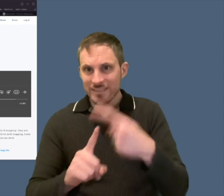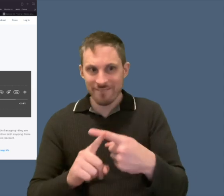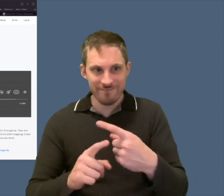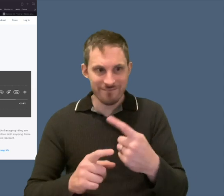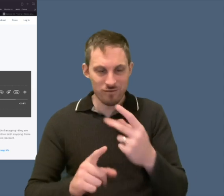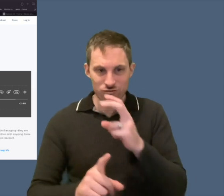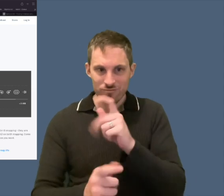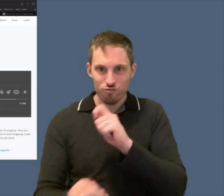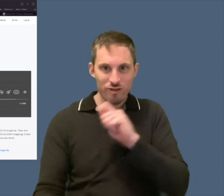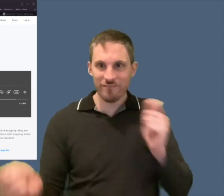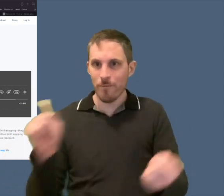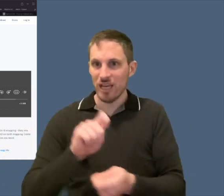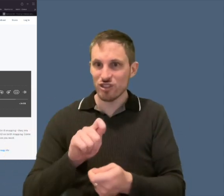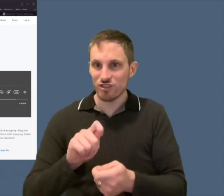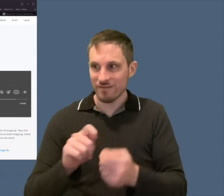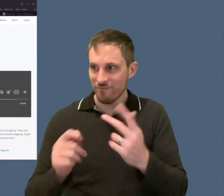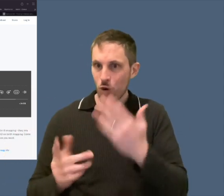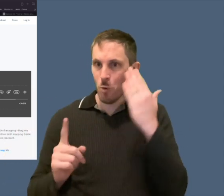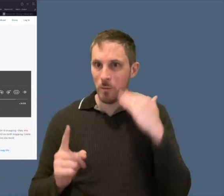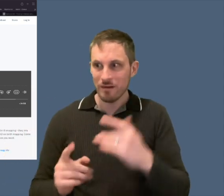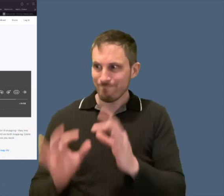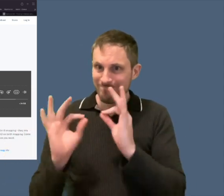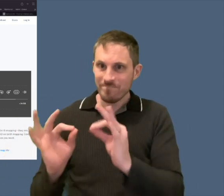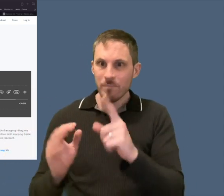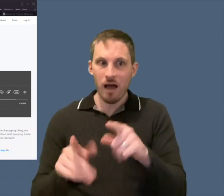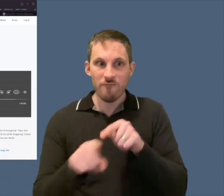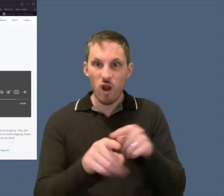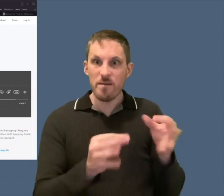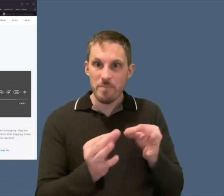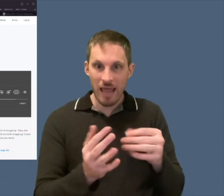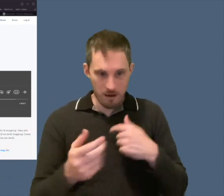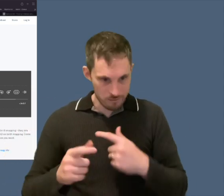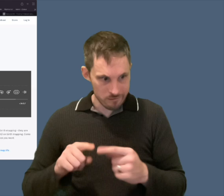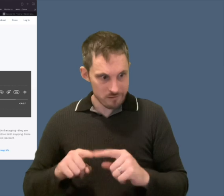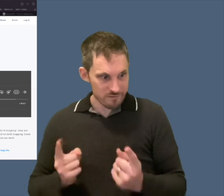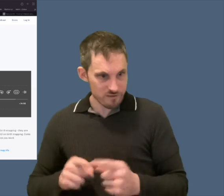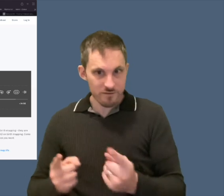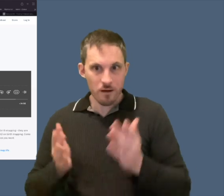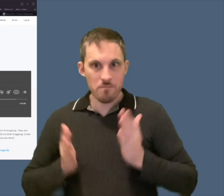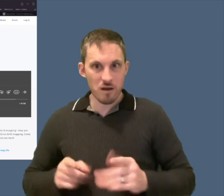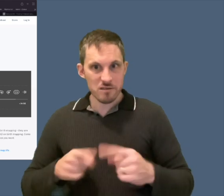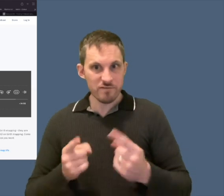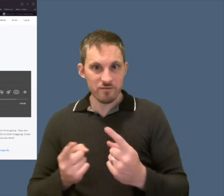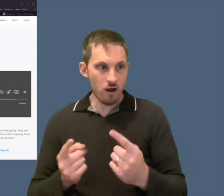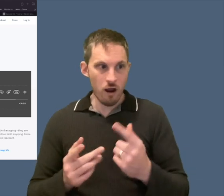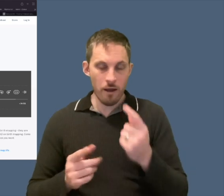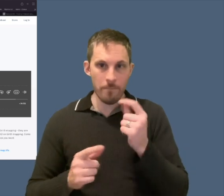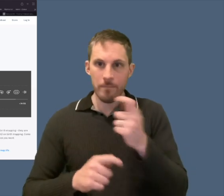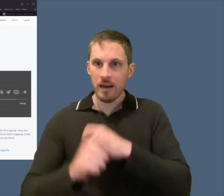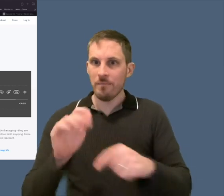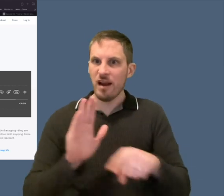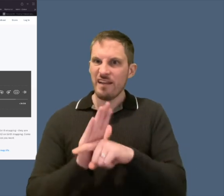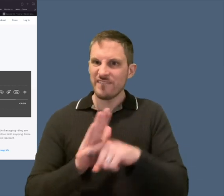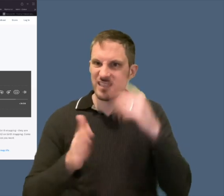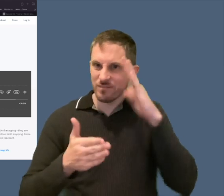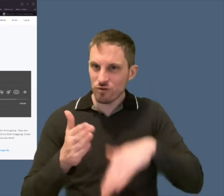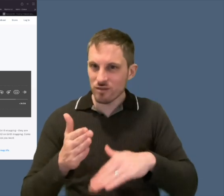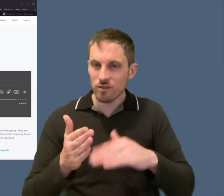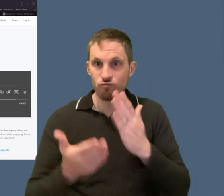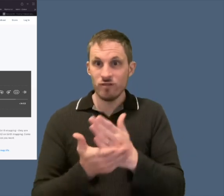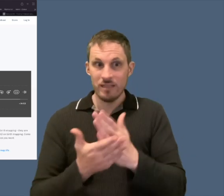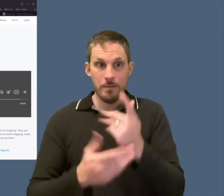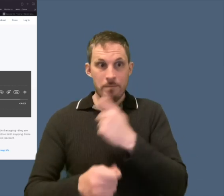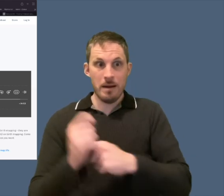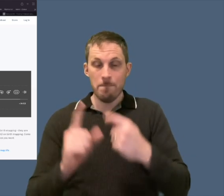isn't positive for the woman at the time. And then in order for it, because birth is always going to be a transformation, in order for it to become positive, and a